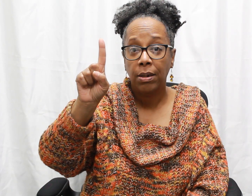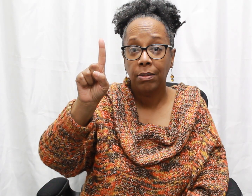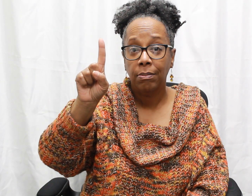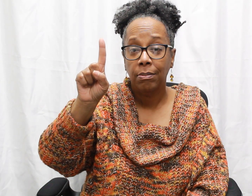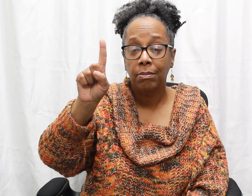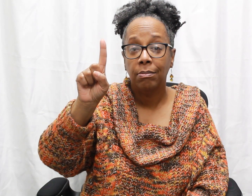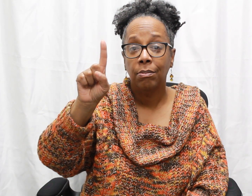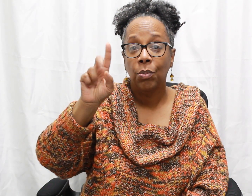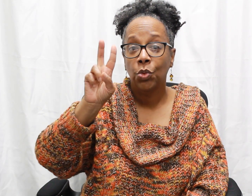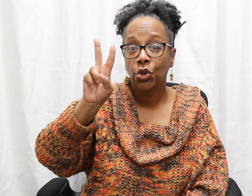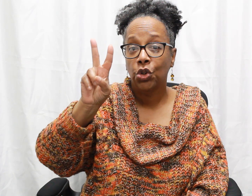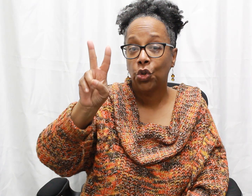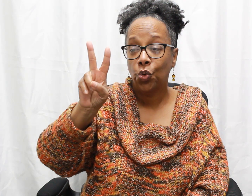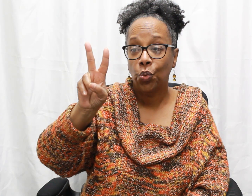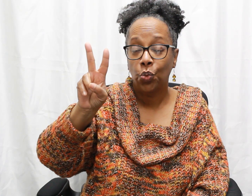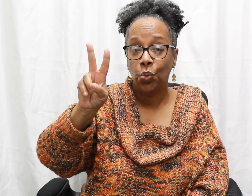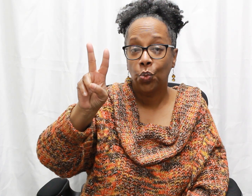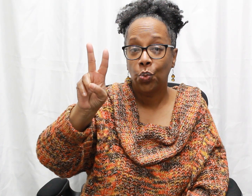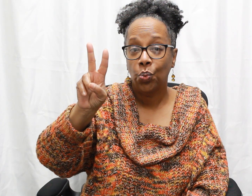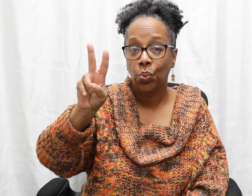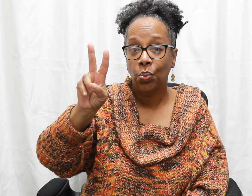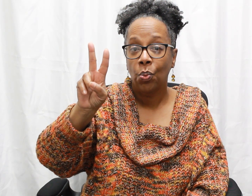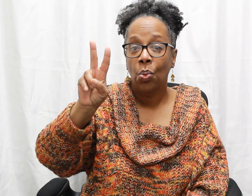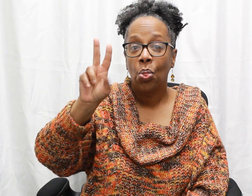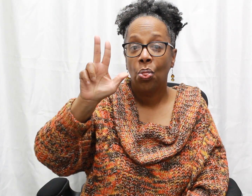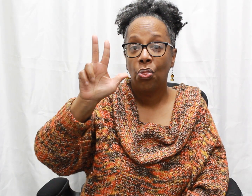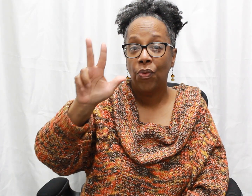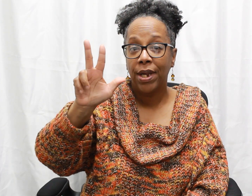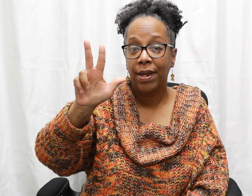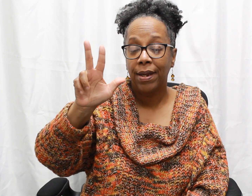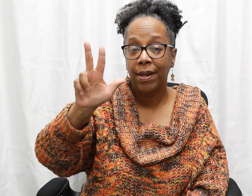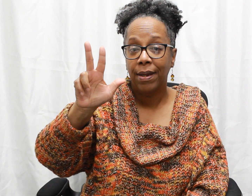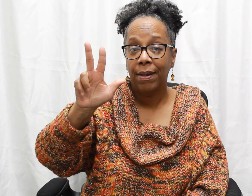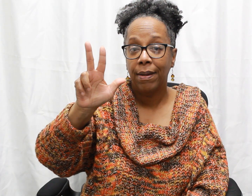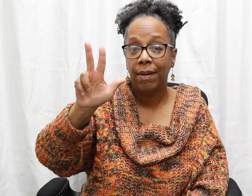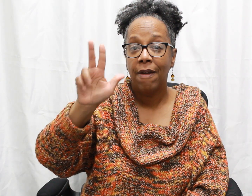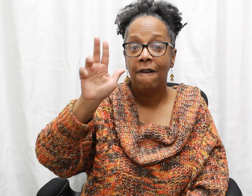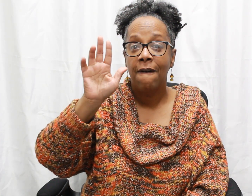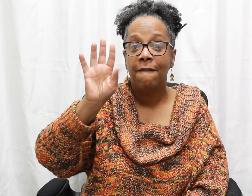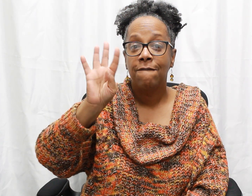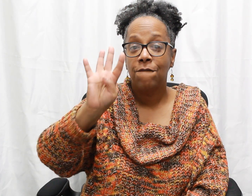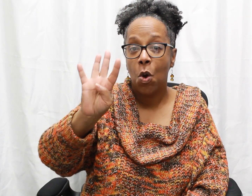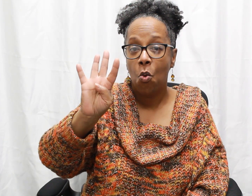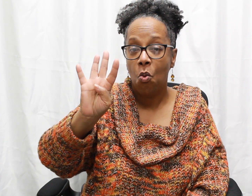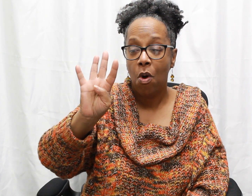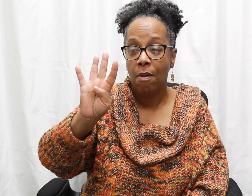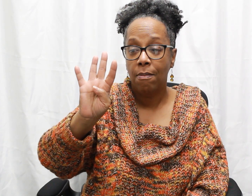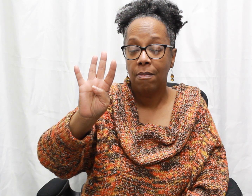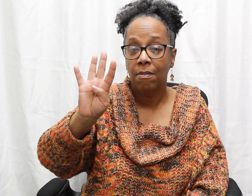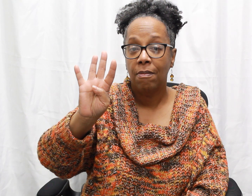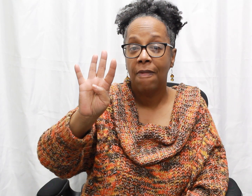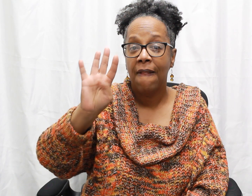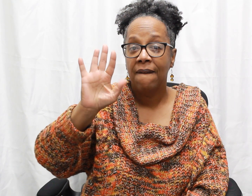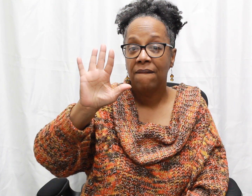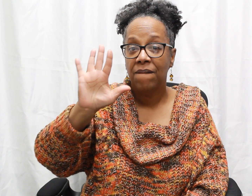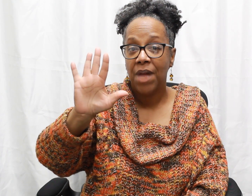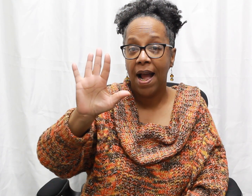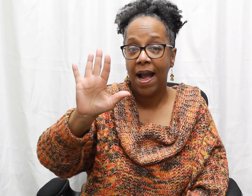One, 2, 3, 4, 5,